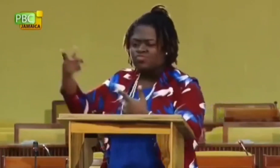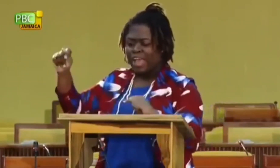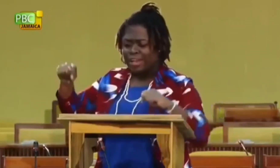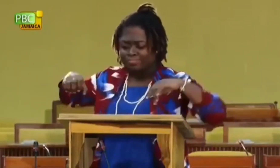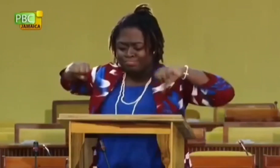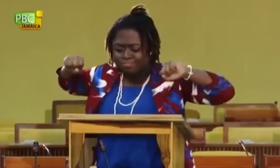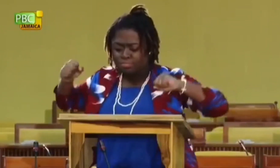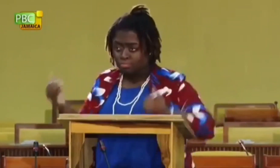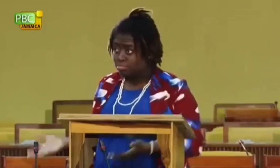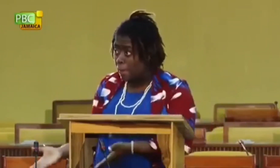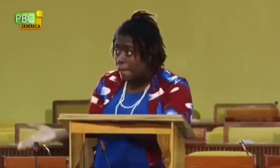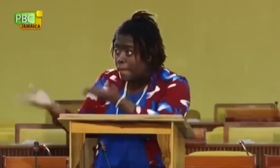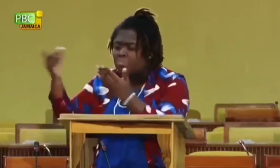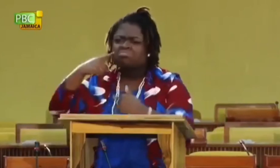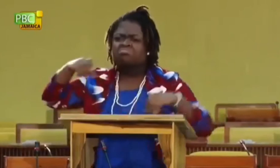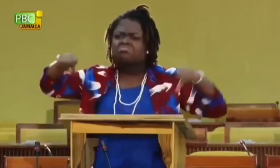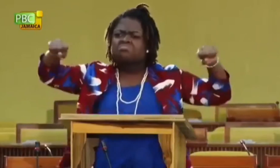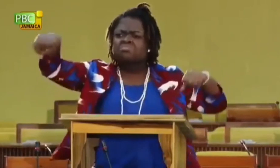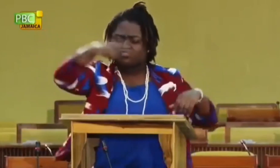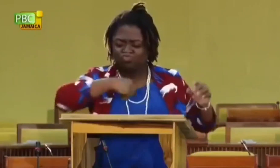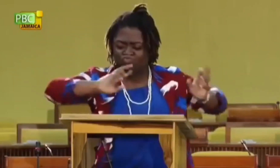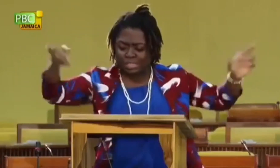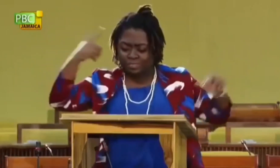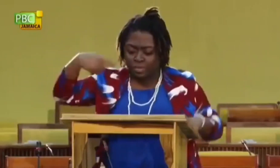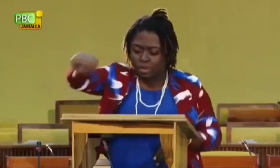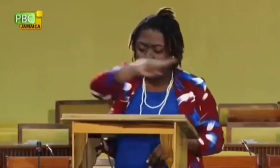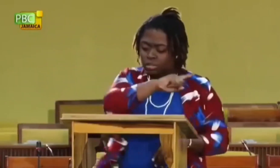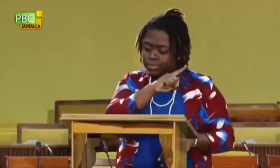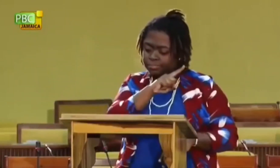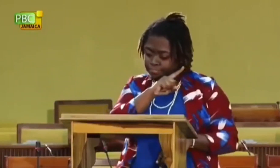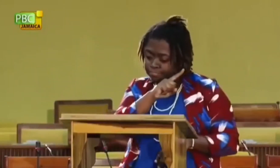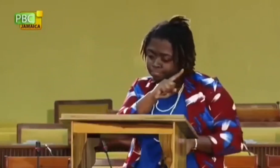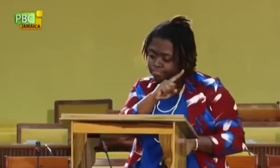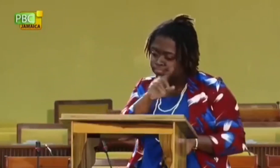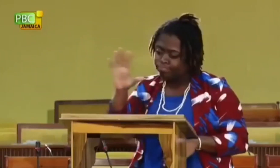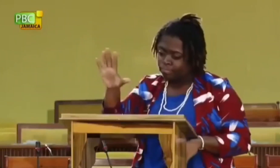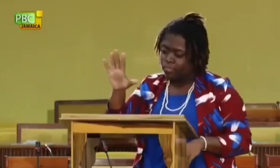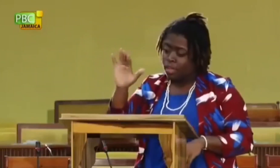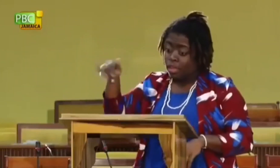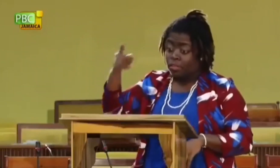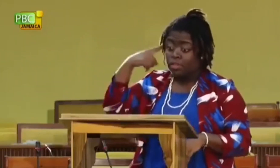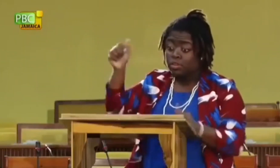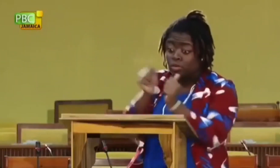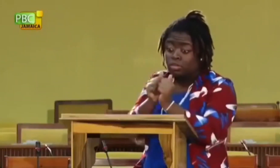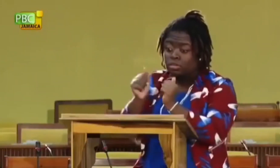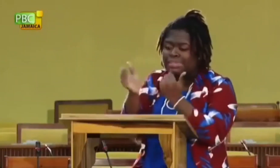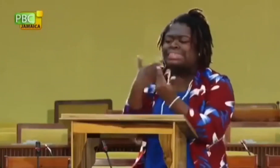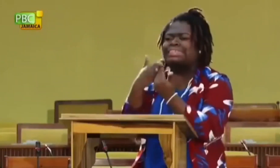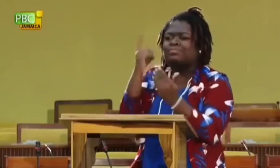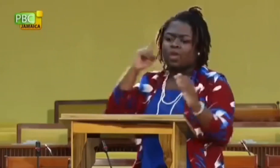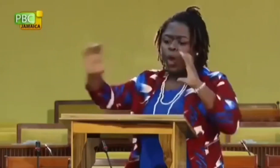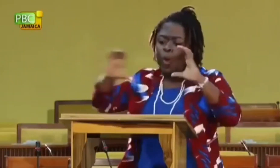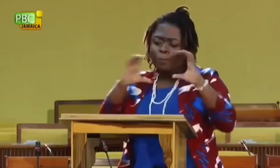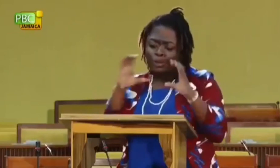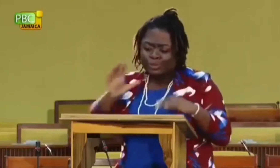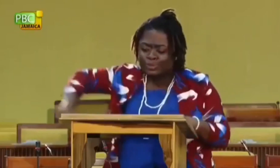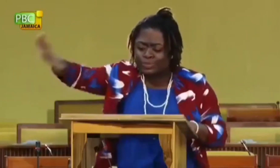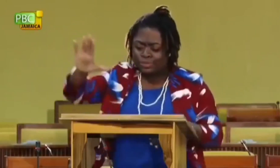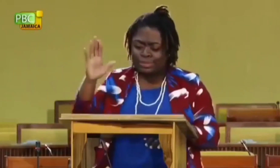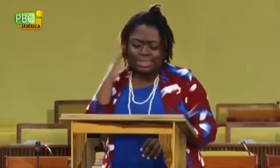psychologists, emergency technicians who are able to efficiently communicate with the deaf, thereby eliminates the